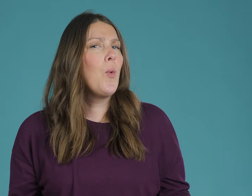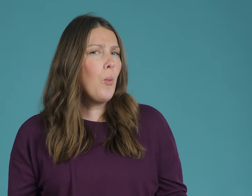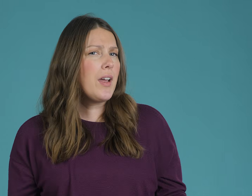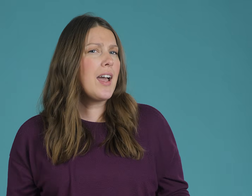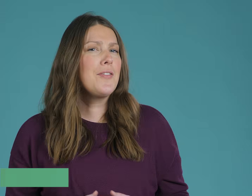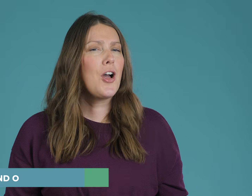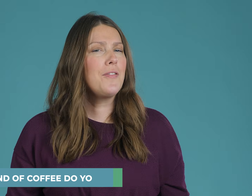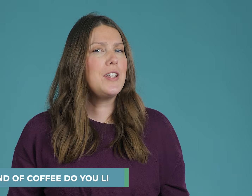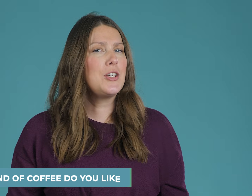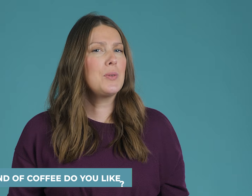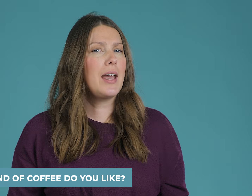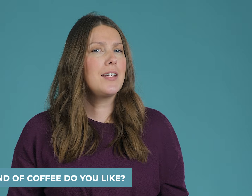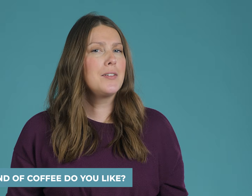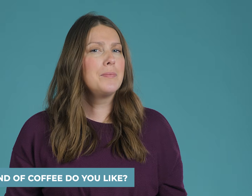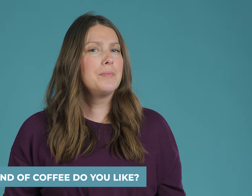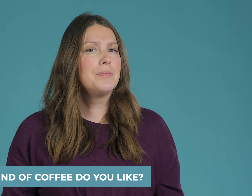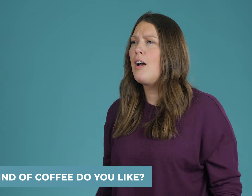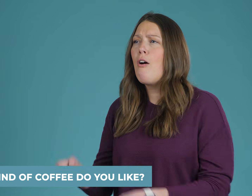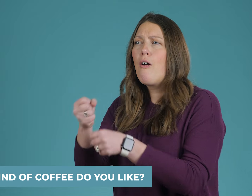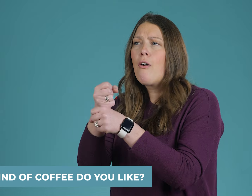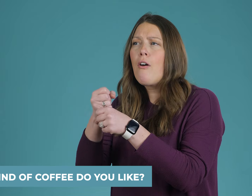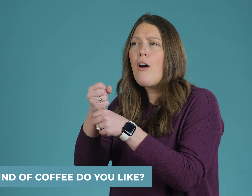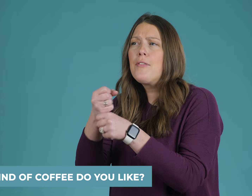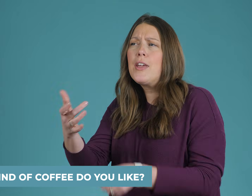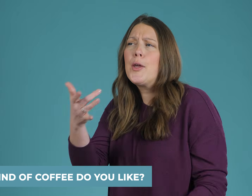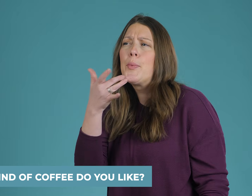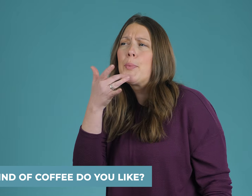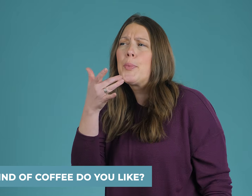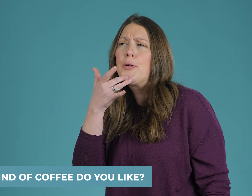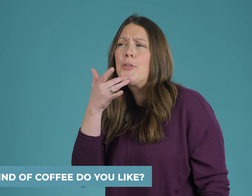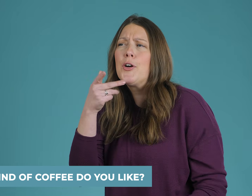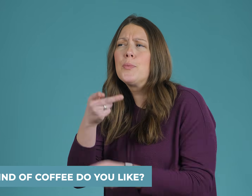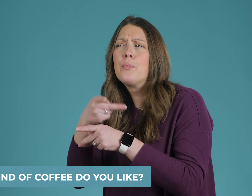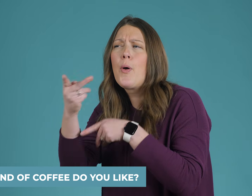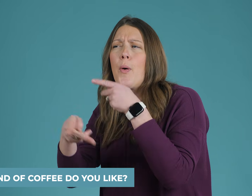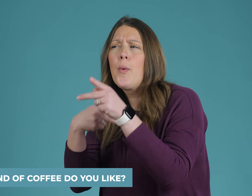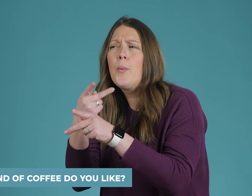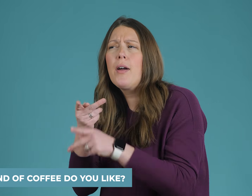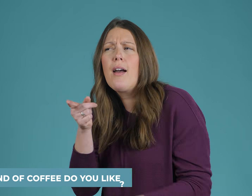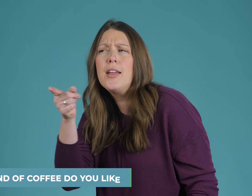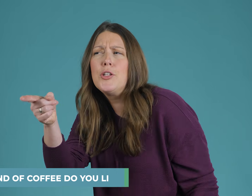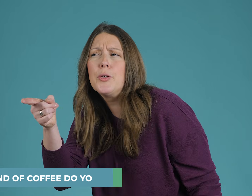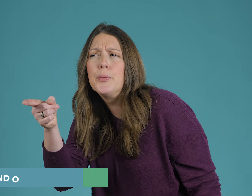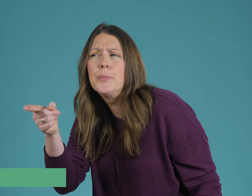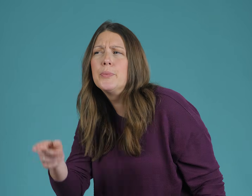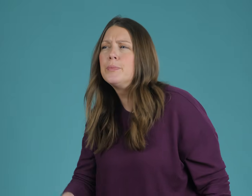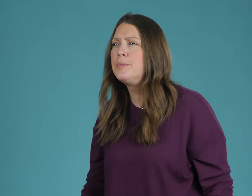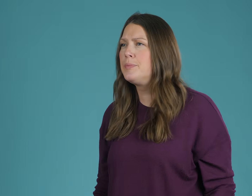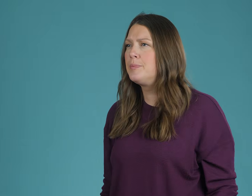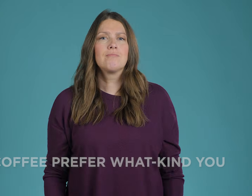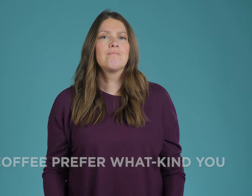What kind of coffee do you like? Coffee, prefer? What kind you?